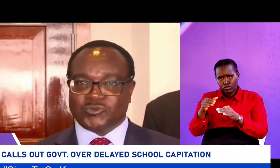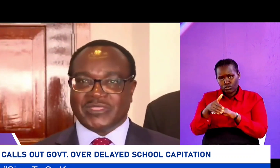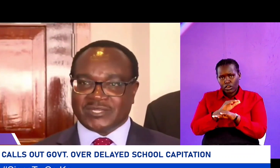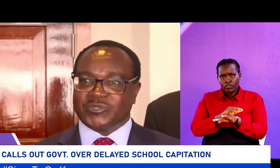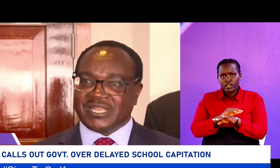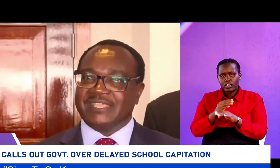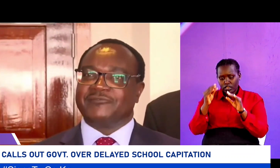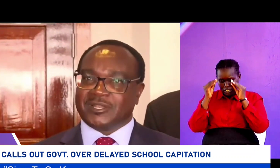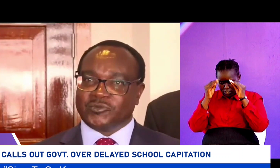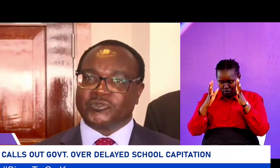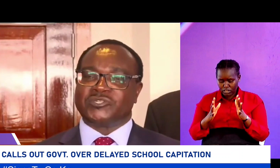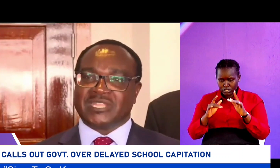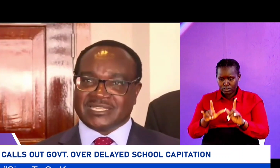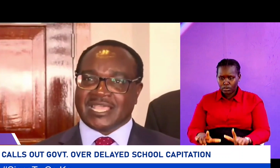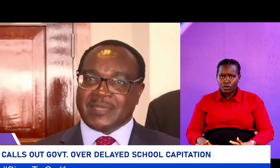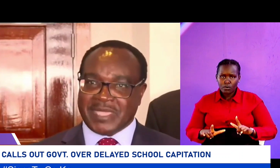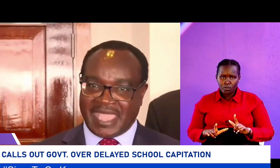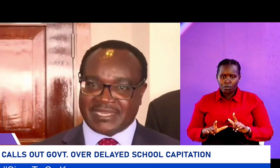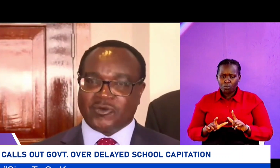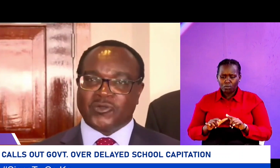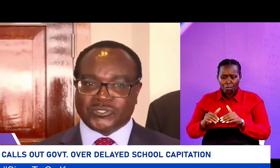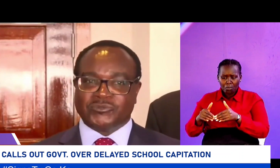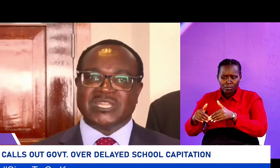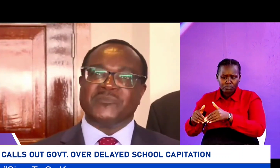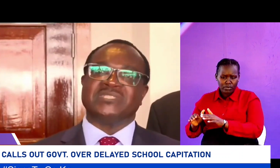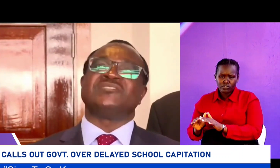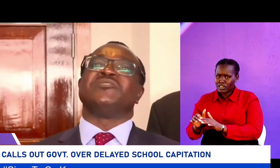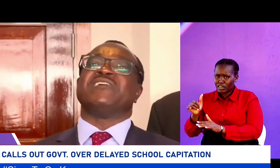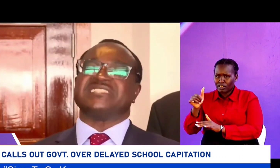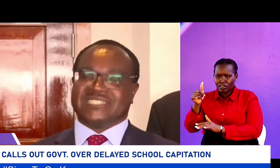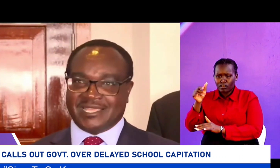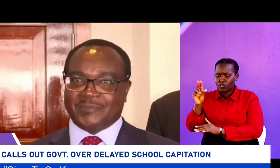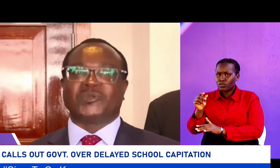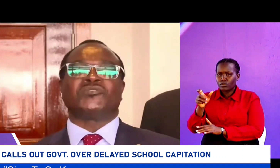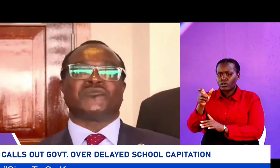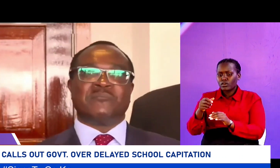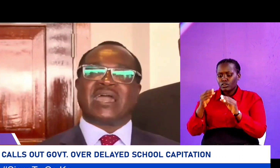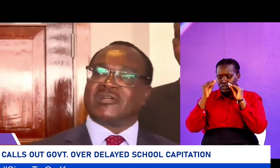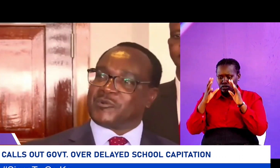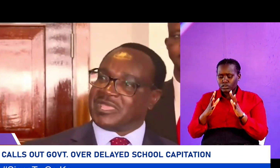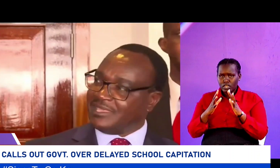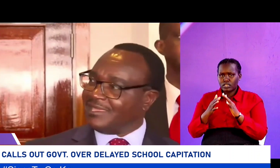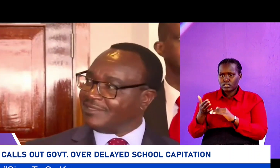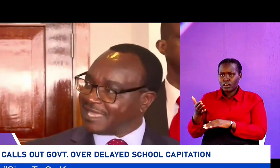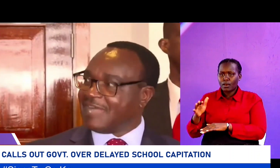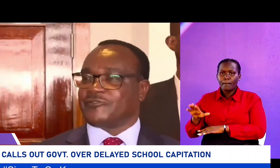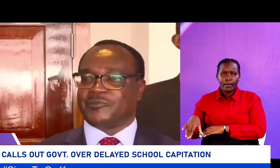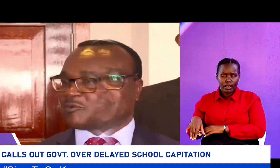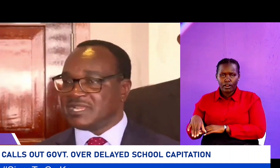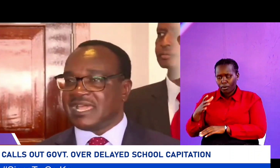ensure that we leave no student behind or no student misses university because of the background where they come from. And we're